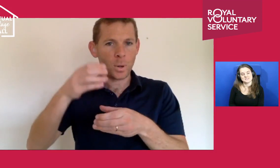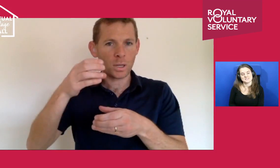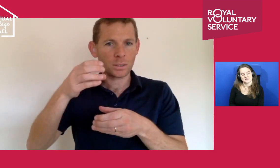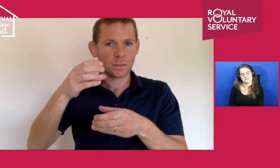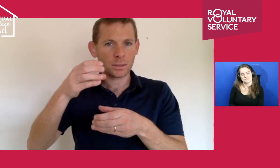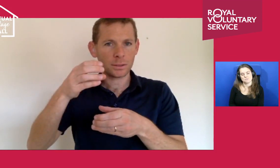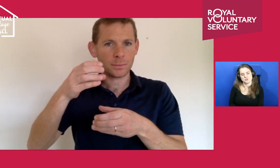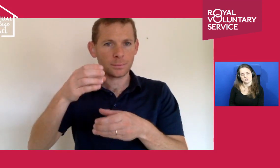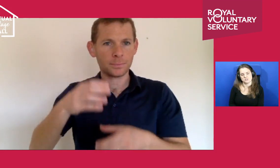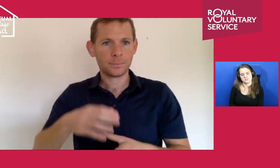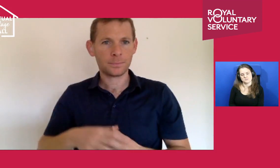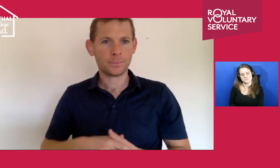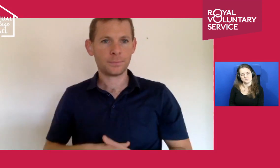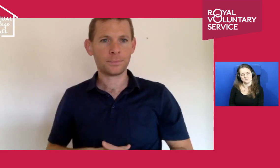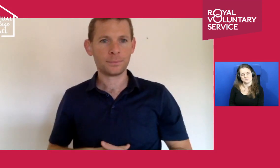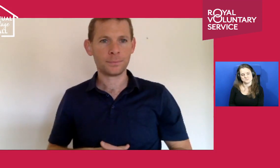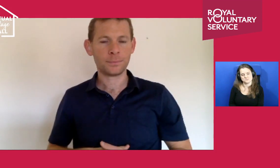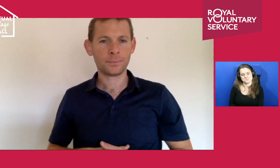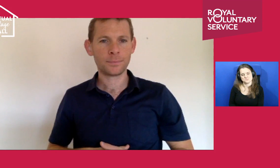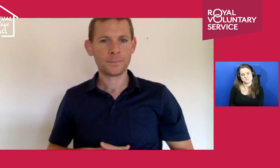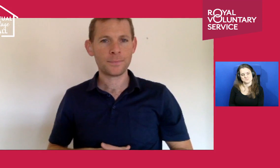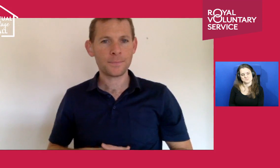This is the sign for bottle.